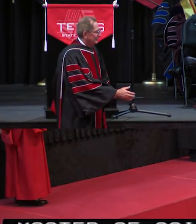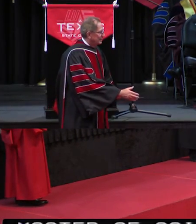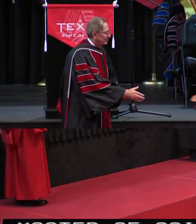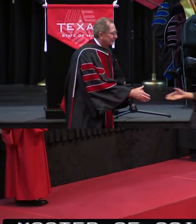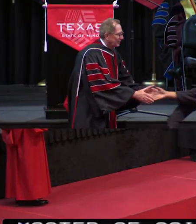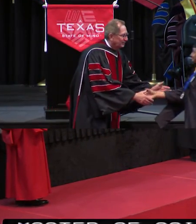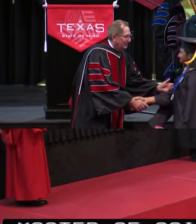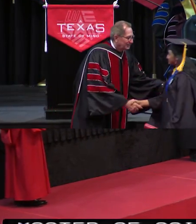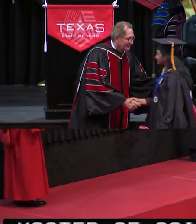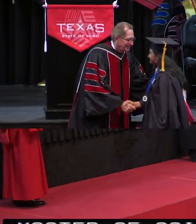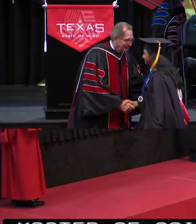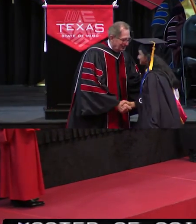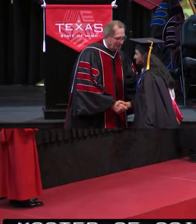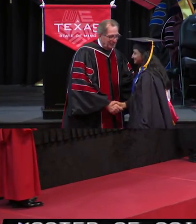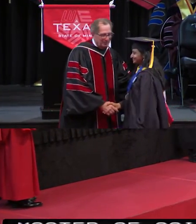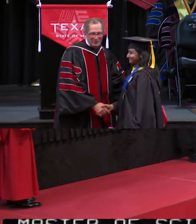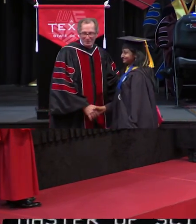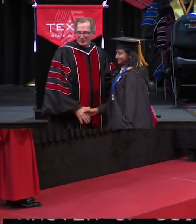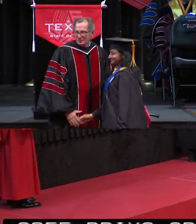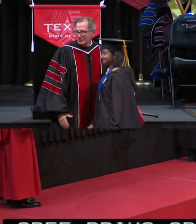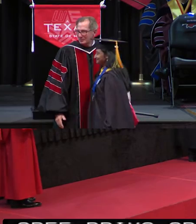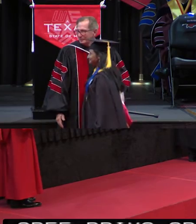Venkatarangara Ataluri.